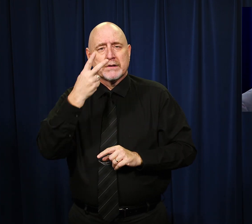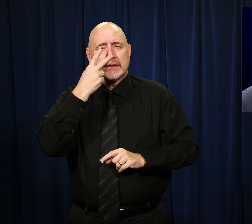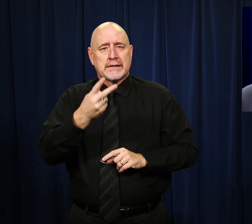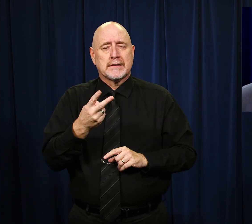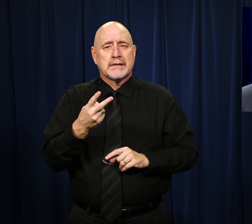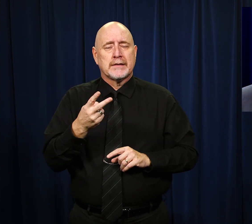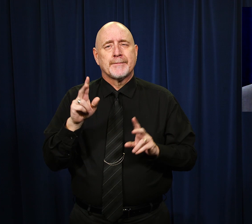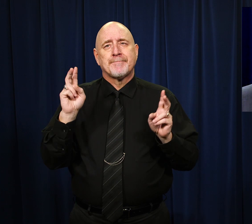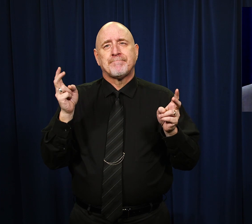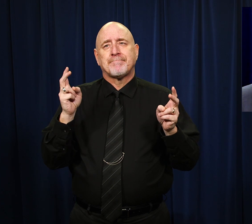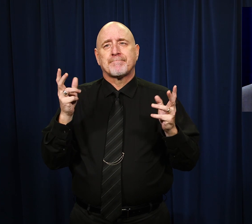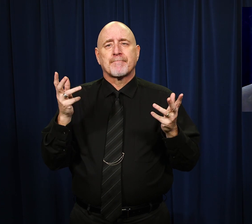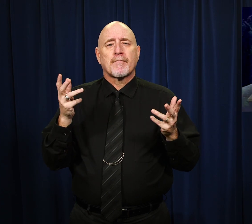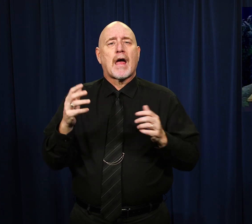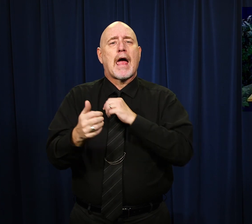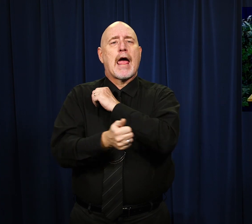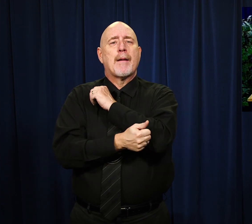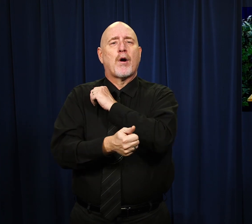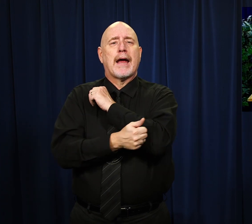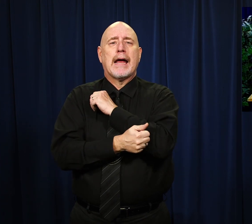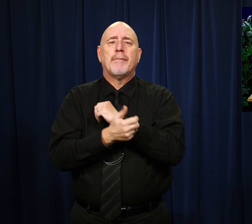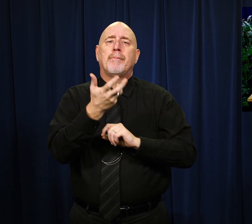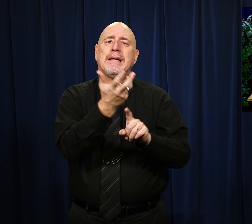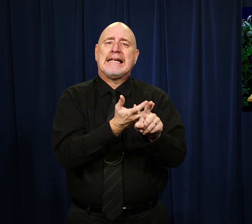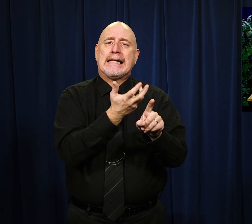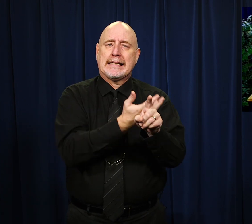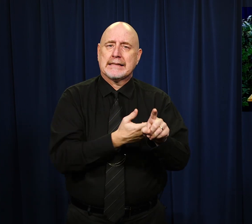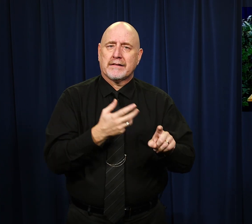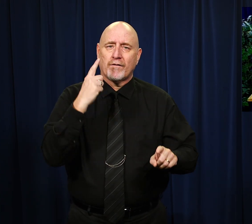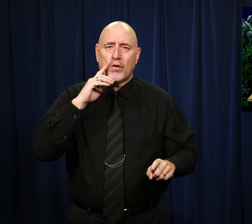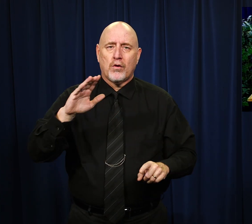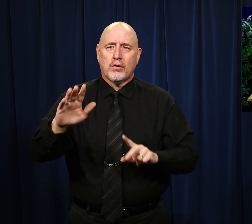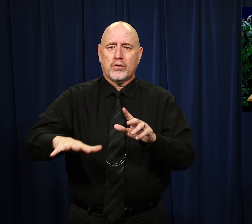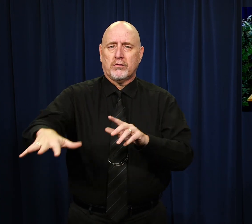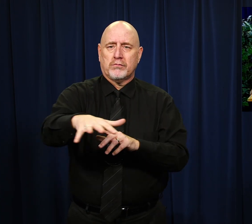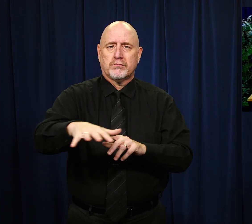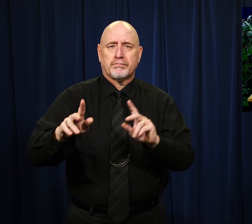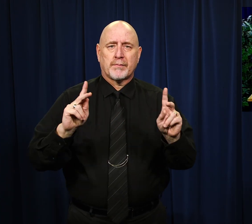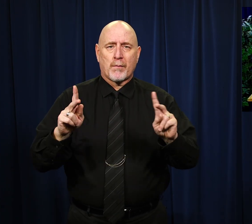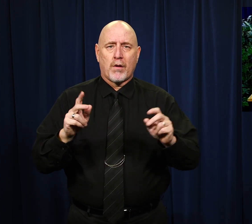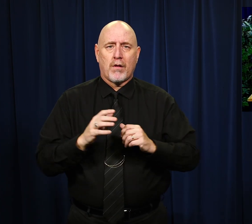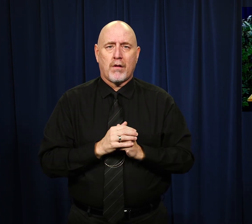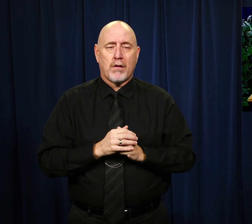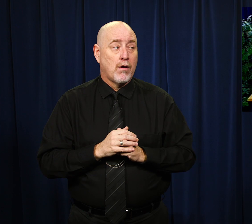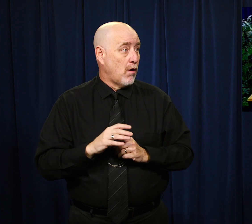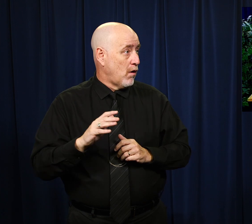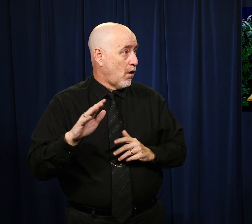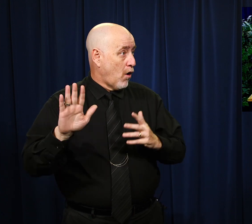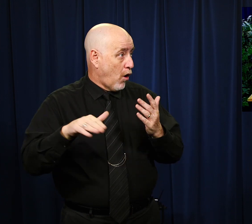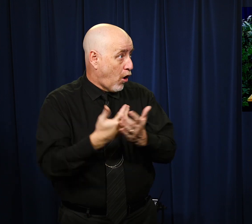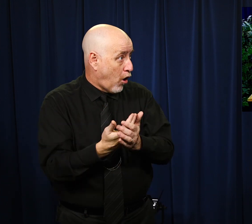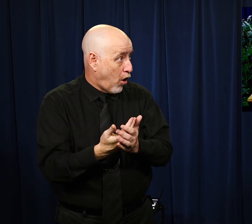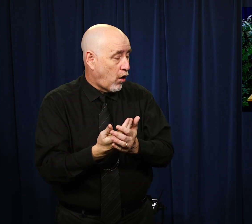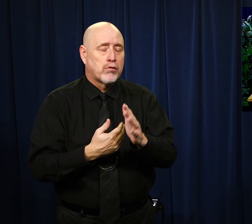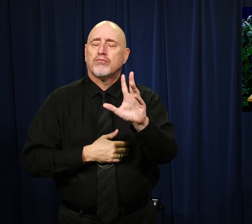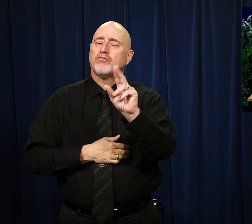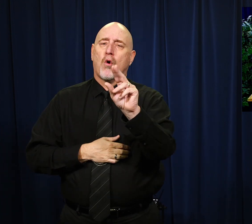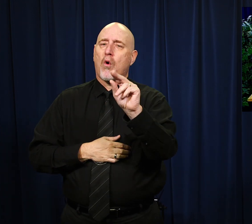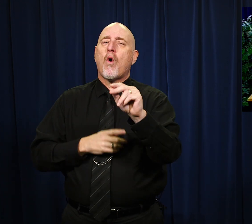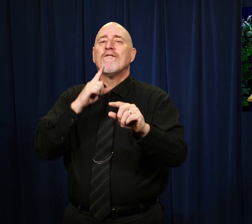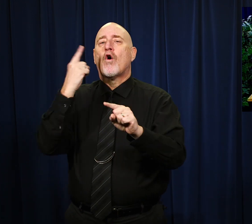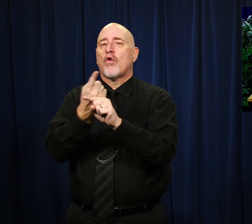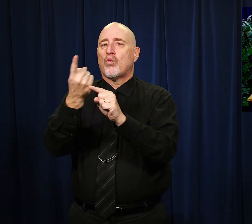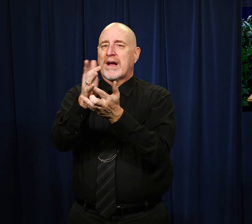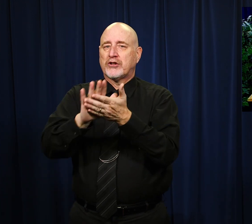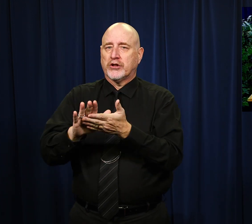have, if you will, now Abraham pleading for these people. All of them? No, no. For the